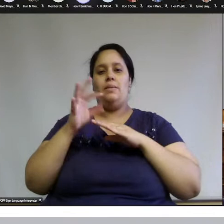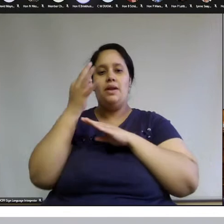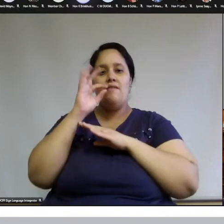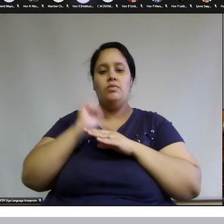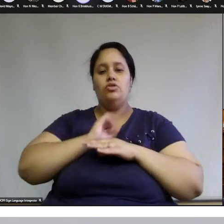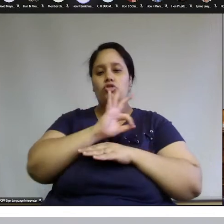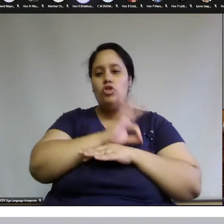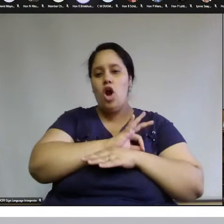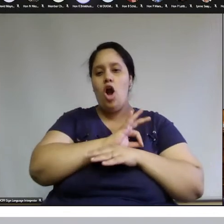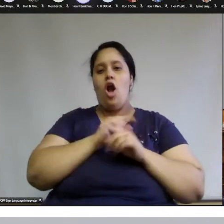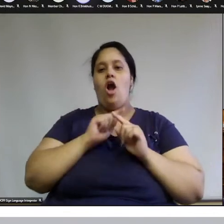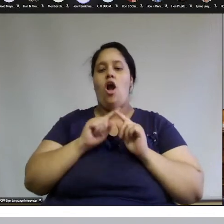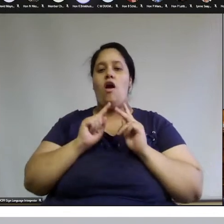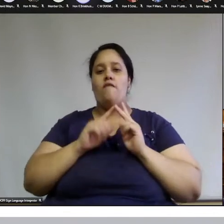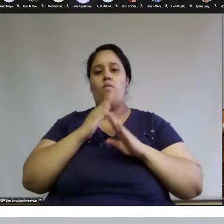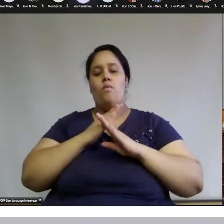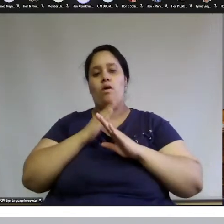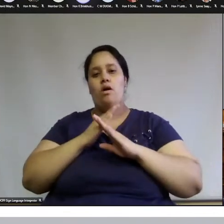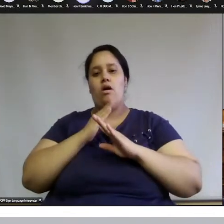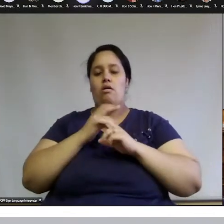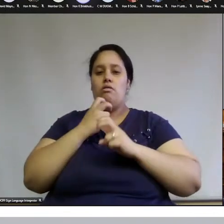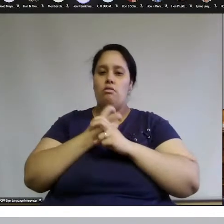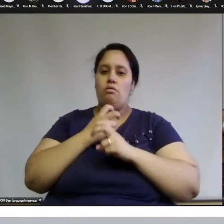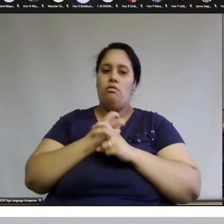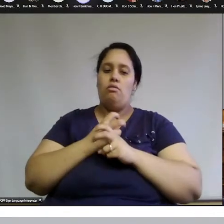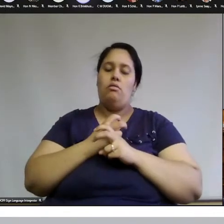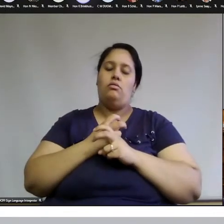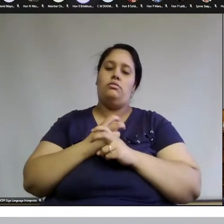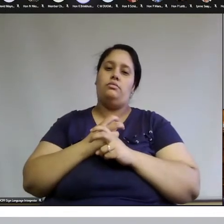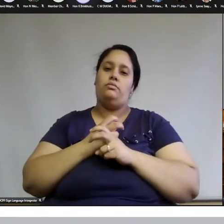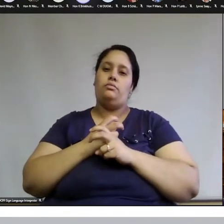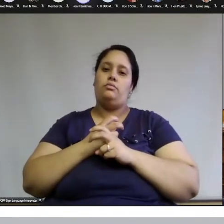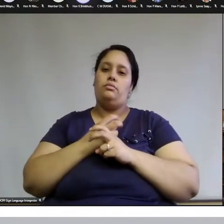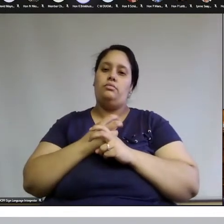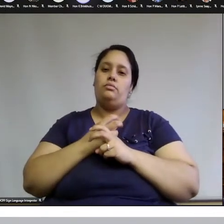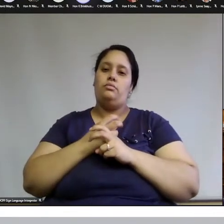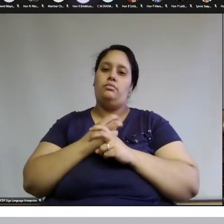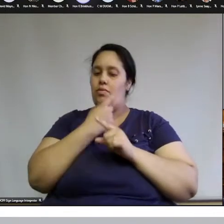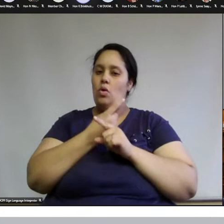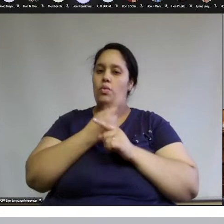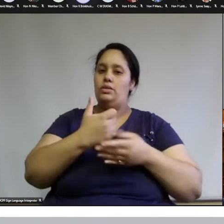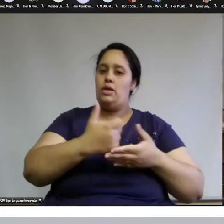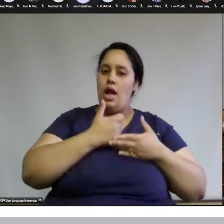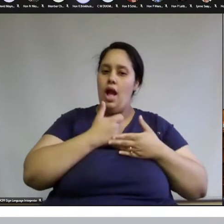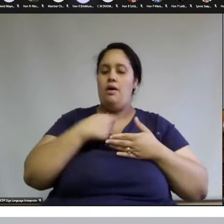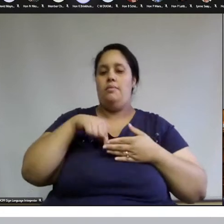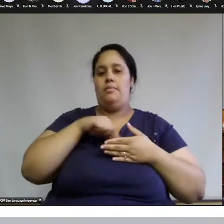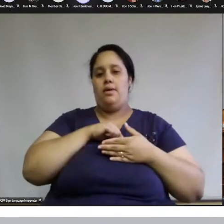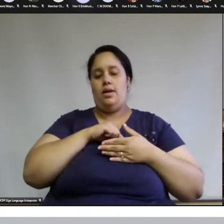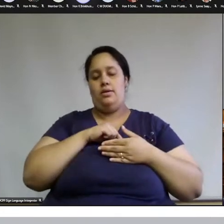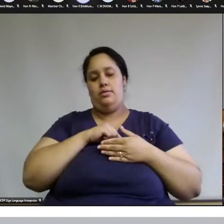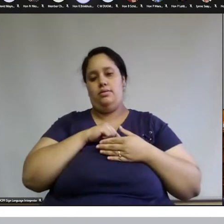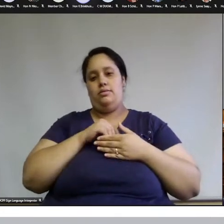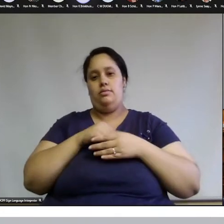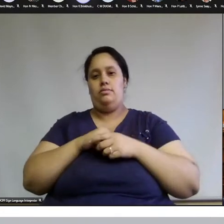staff working so vigorously and always assisting us when we are